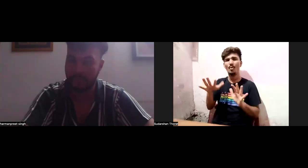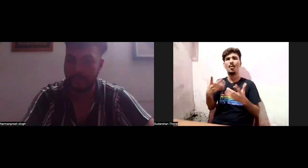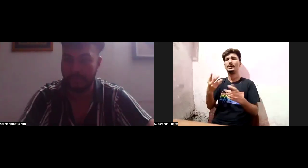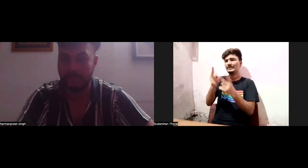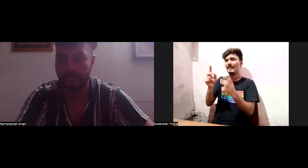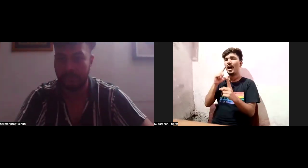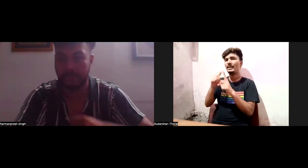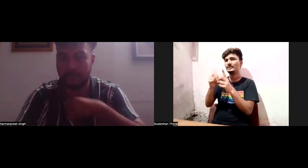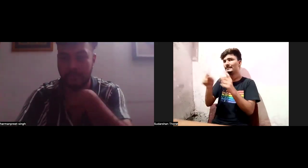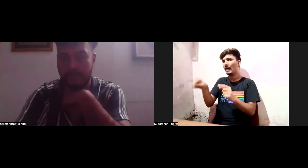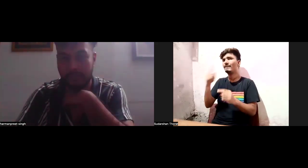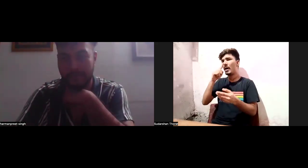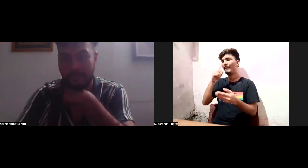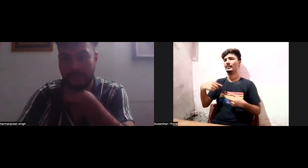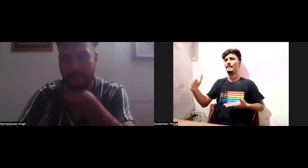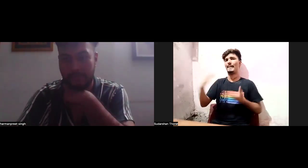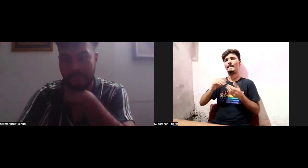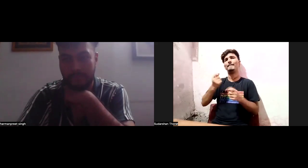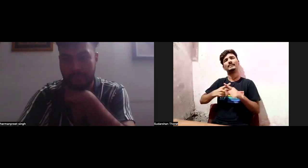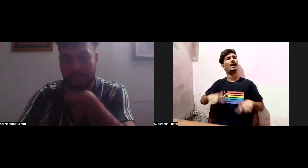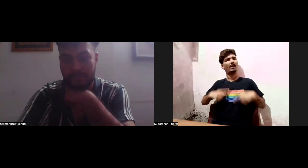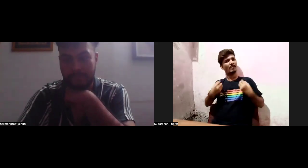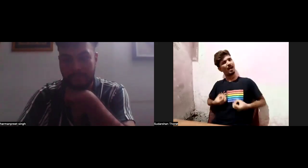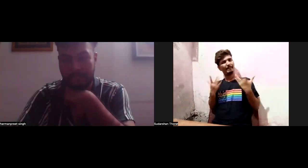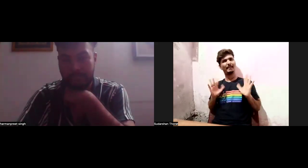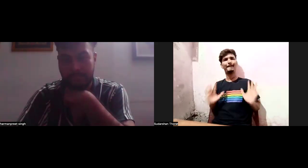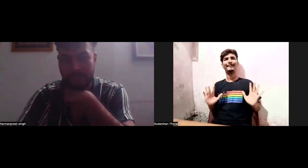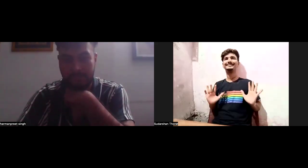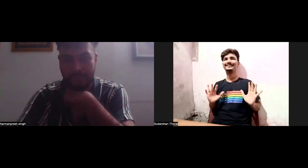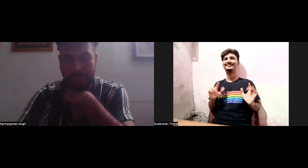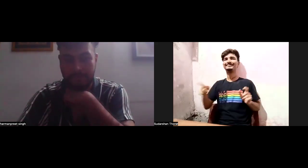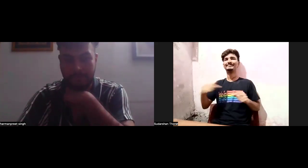If not, she can always have her